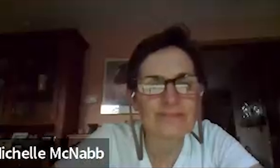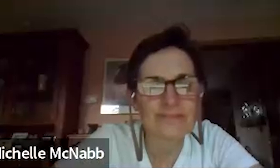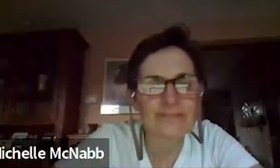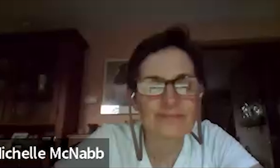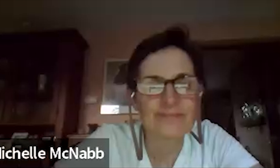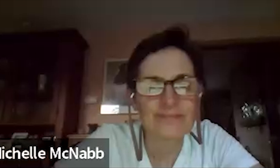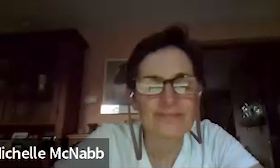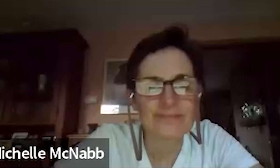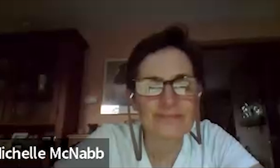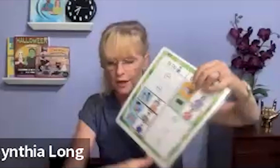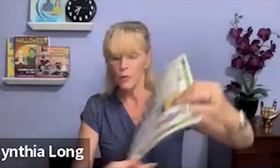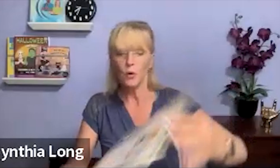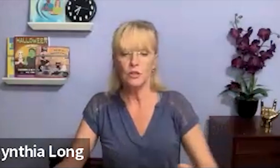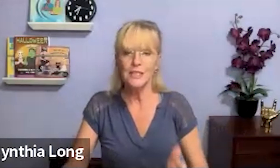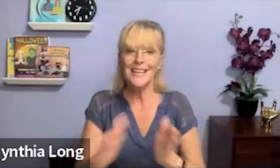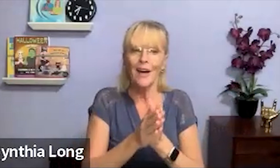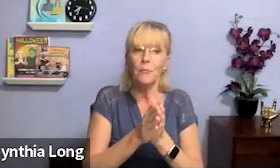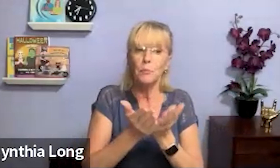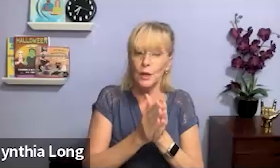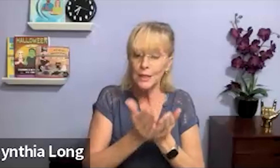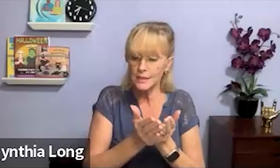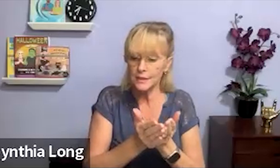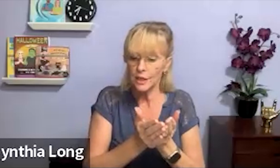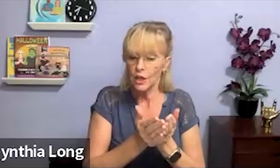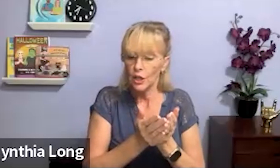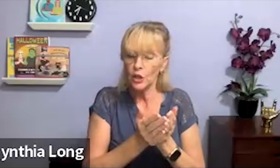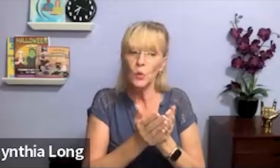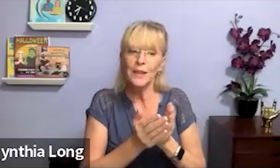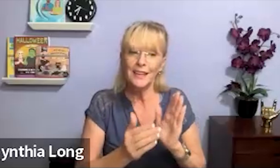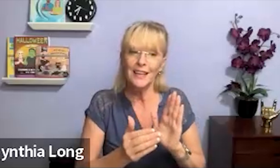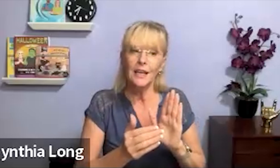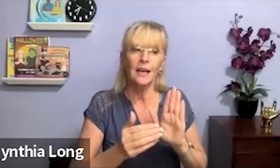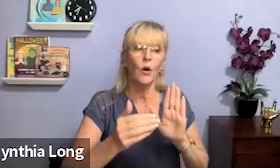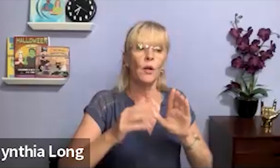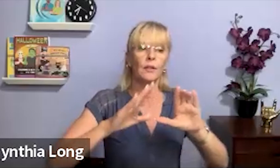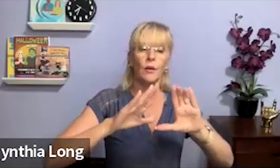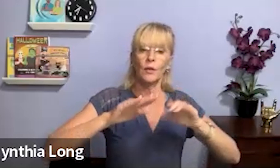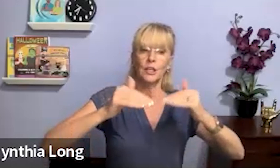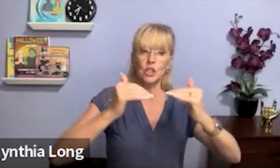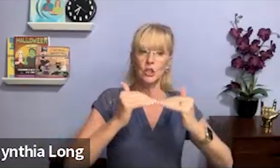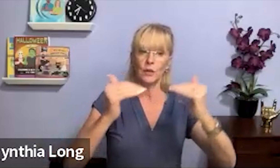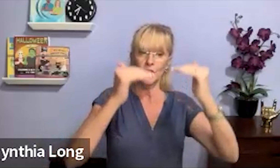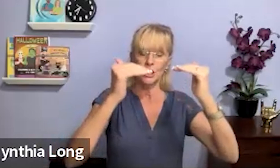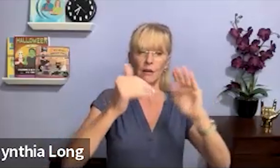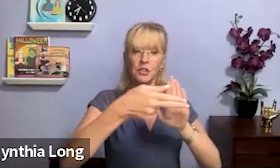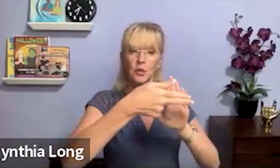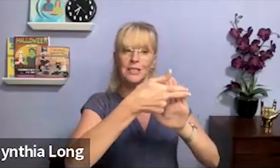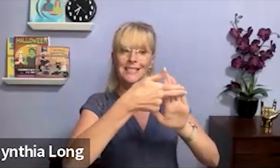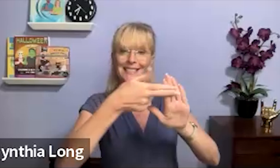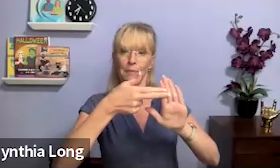So if you have an area where you just have books, you would then on the shelves, you would just take